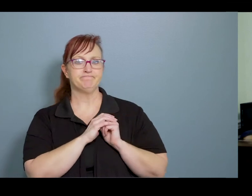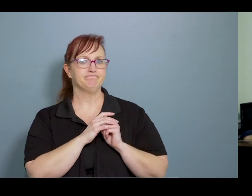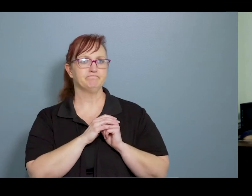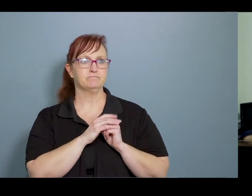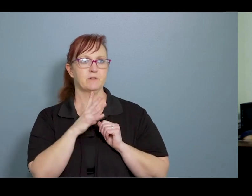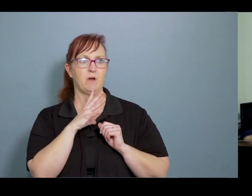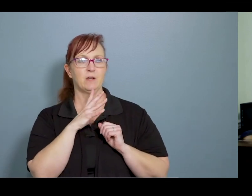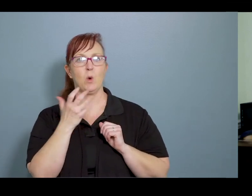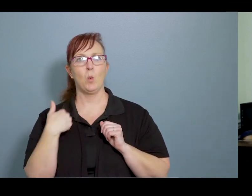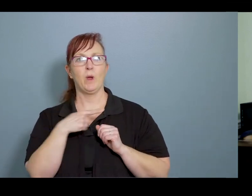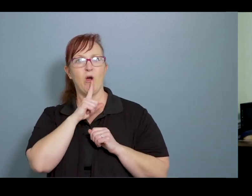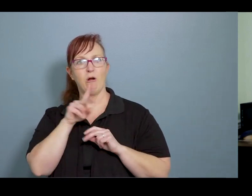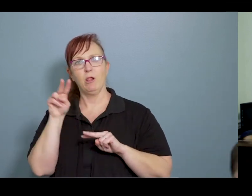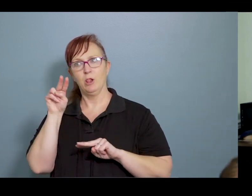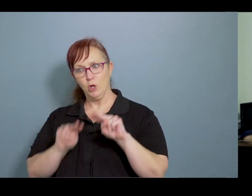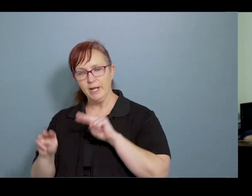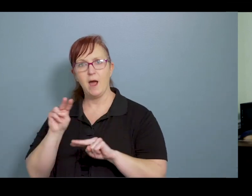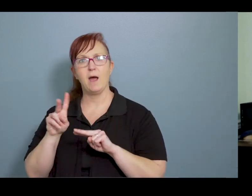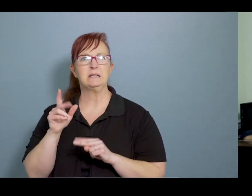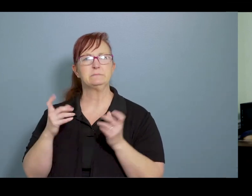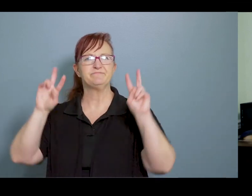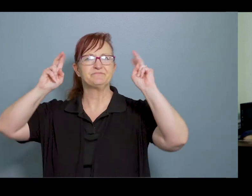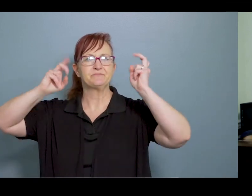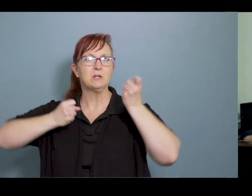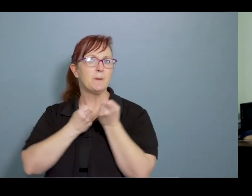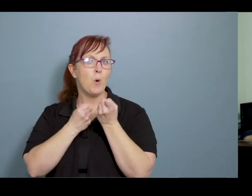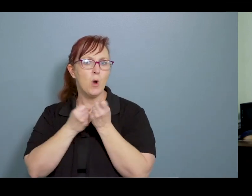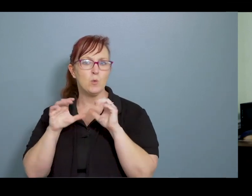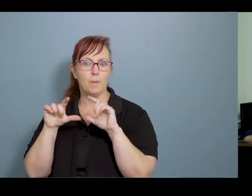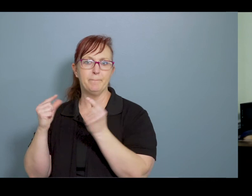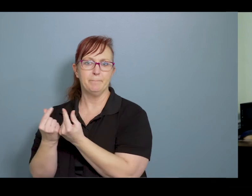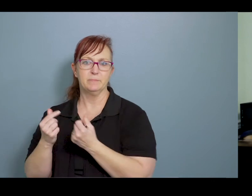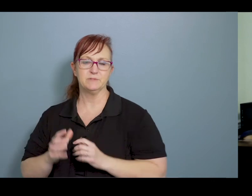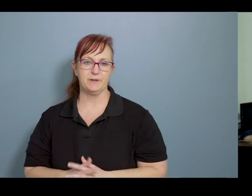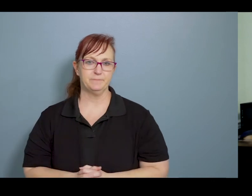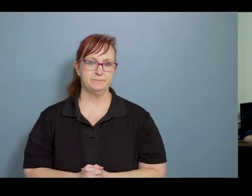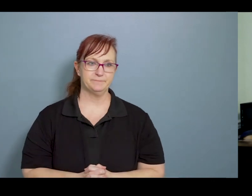looking at this work group to